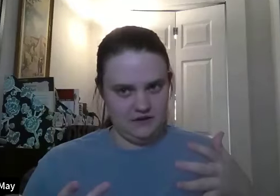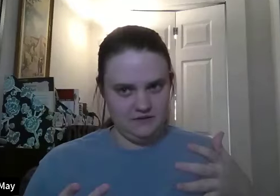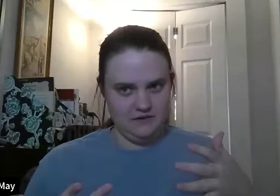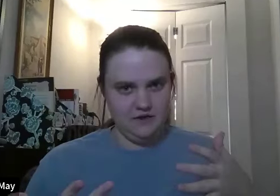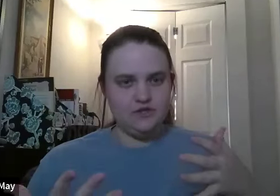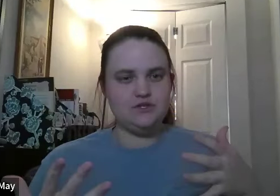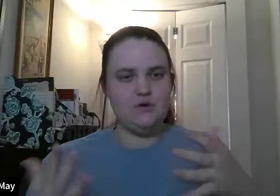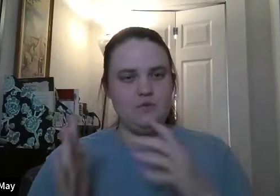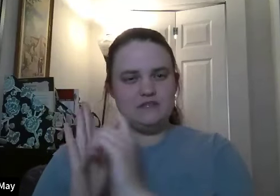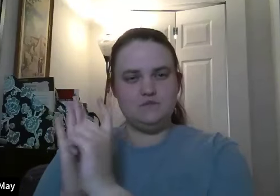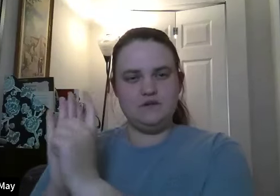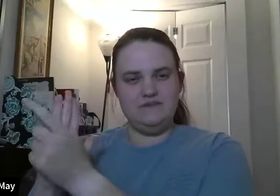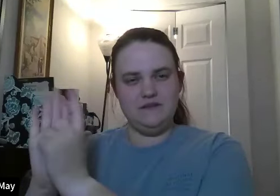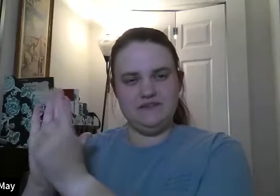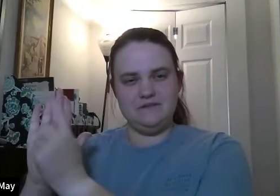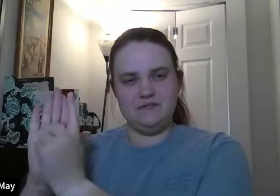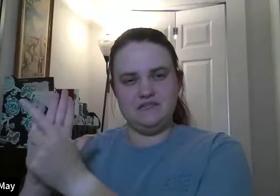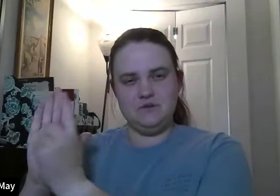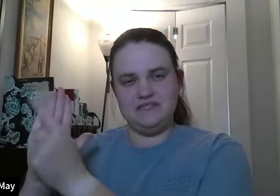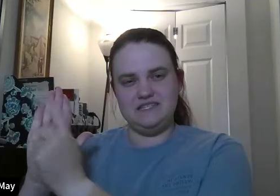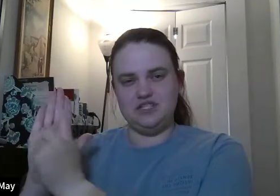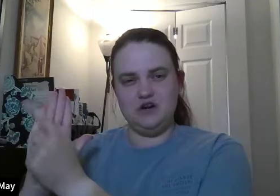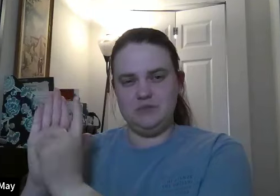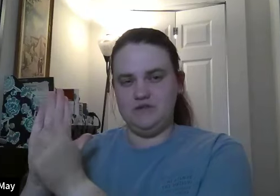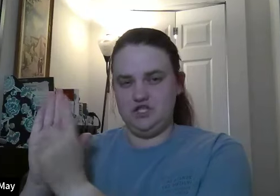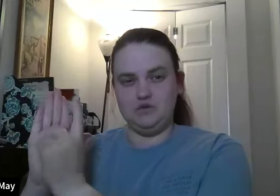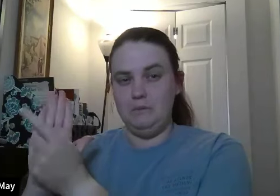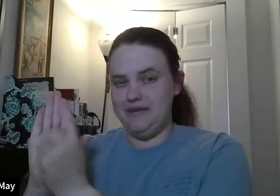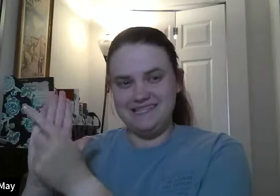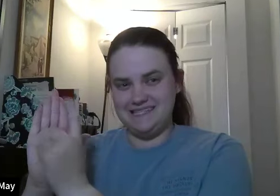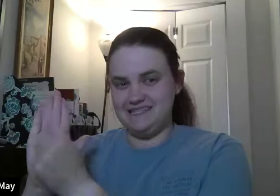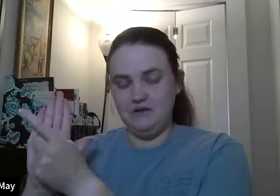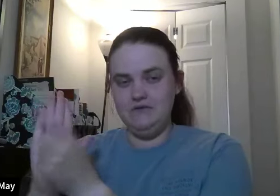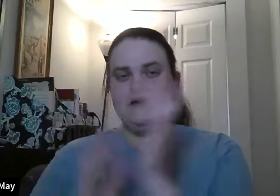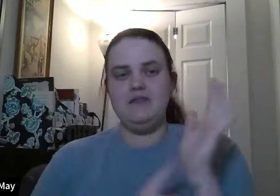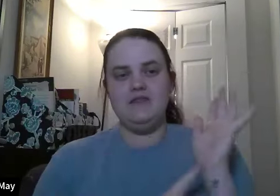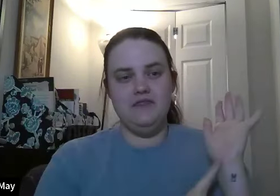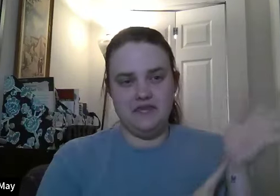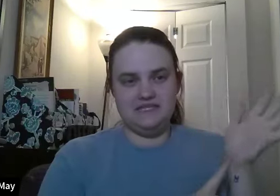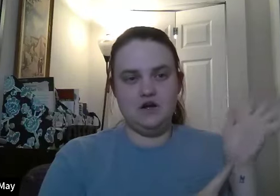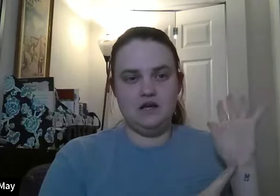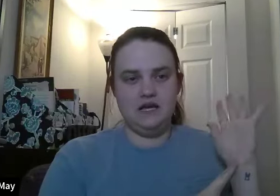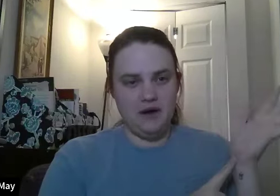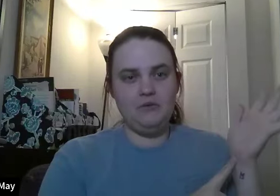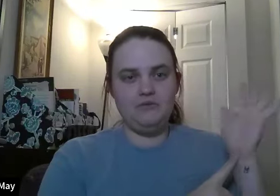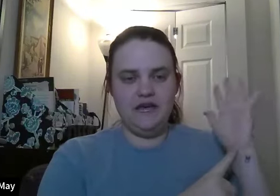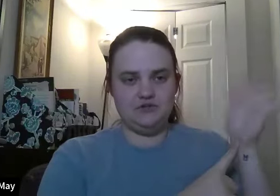thing. So that's where I feel like the difference is, where this is just talking about the general minutes itself. This is talking about the actual